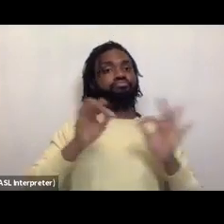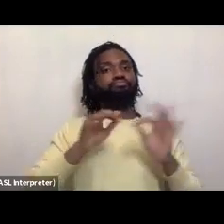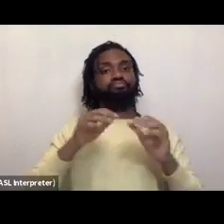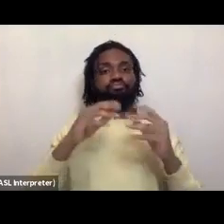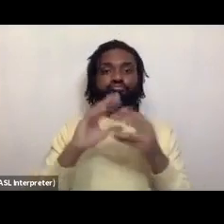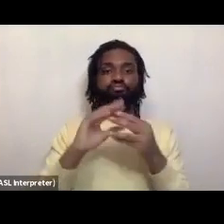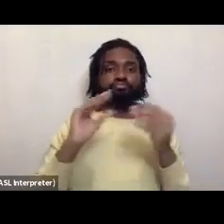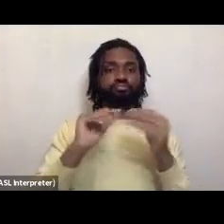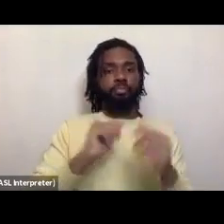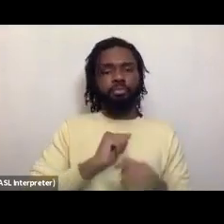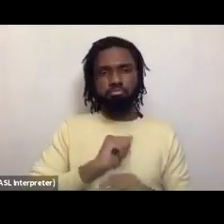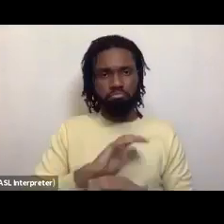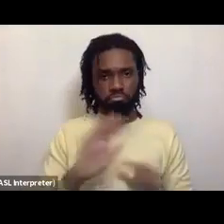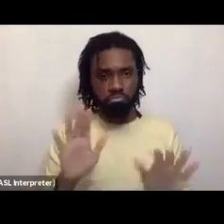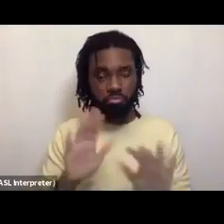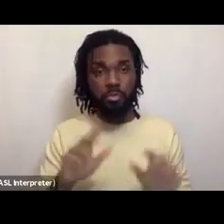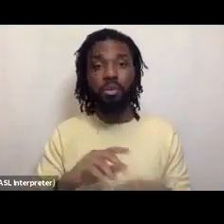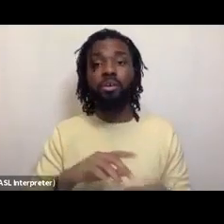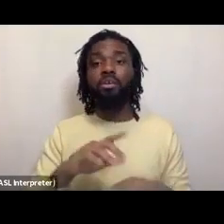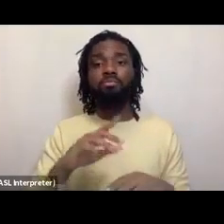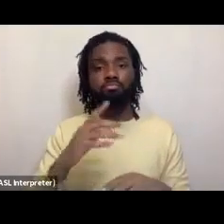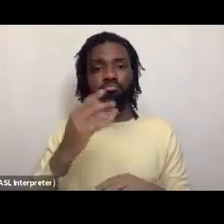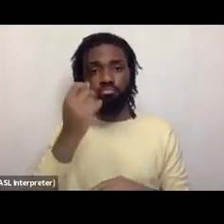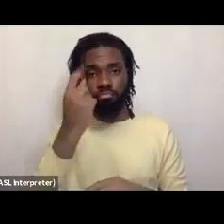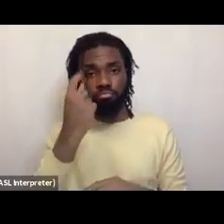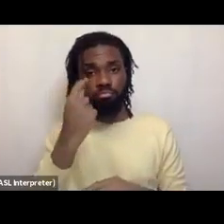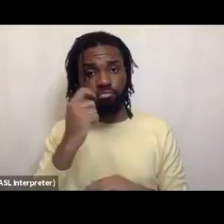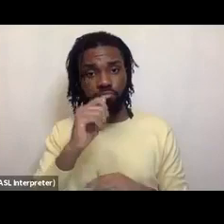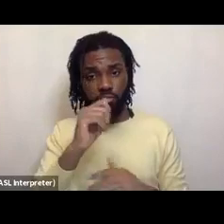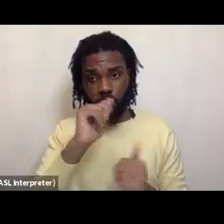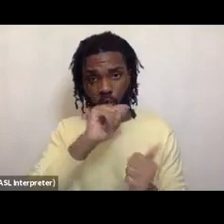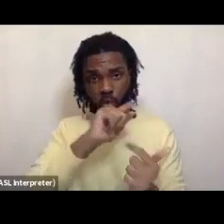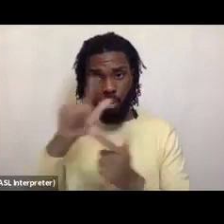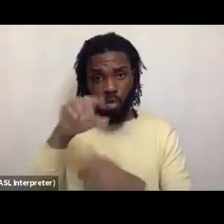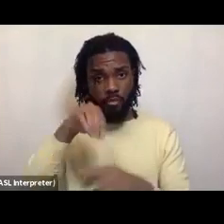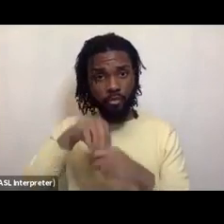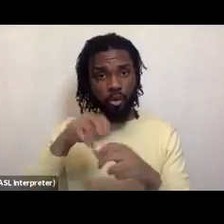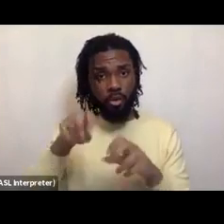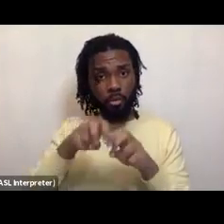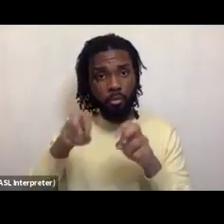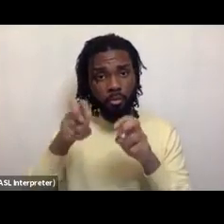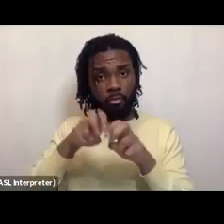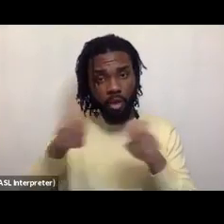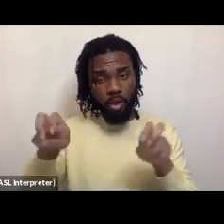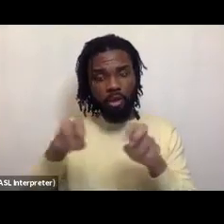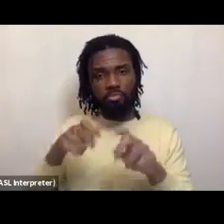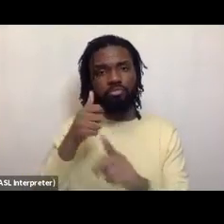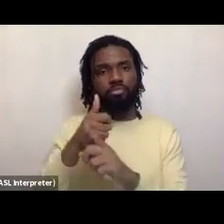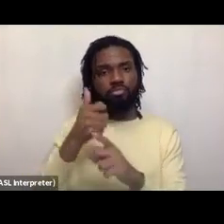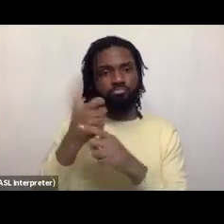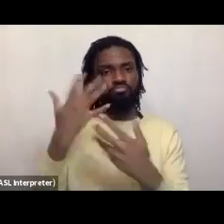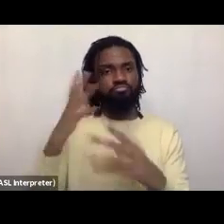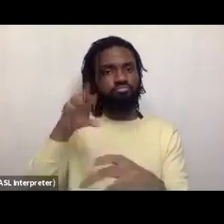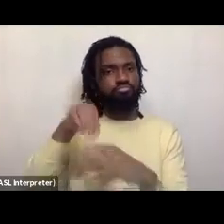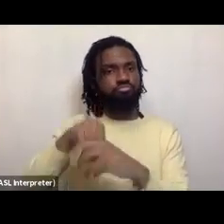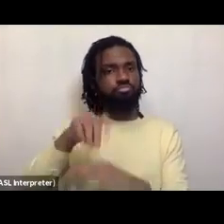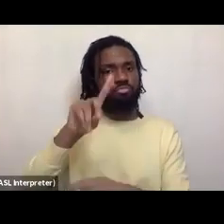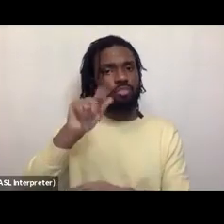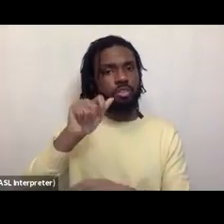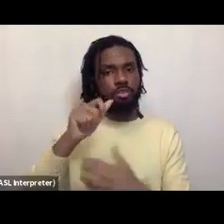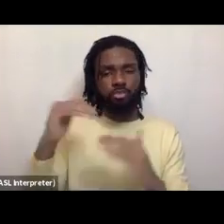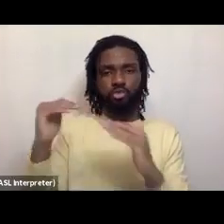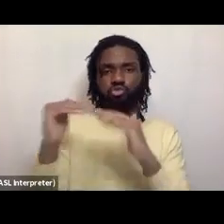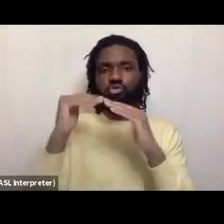that everybody on the panel is somebody that has been engaged in disability justice work, whether that's on the